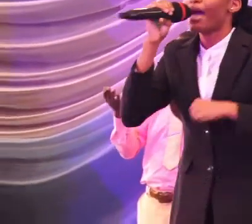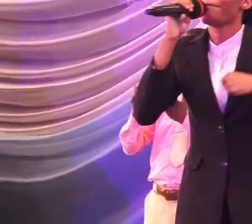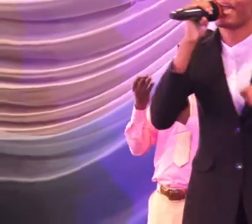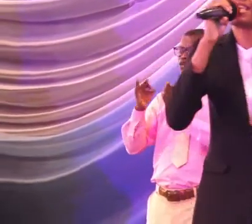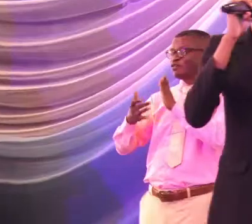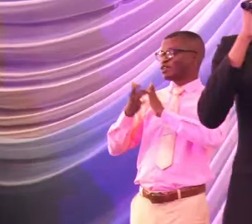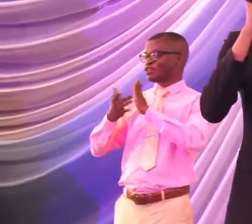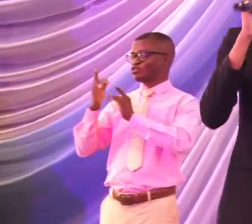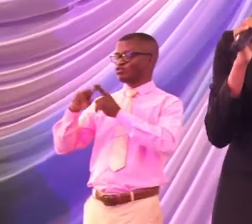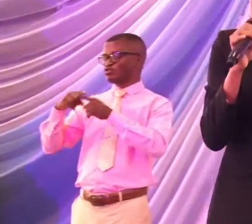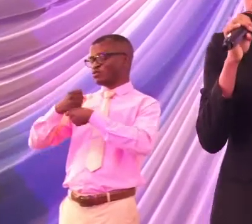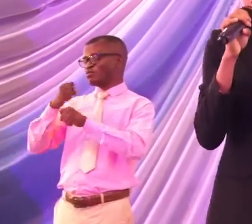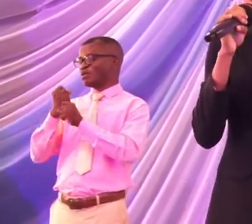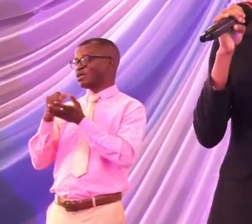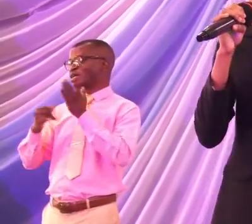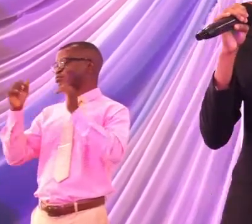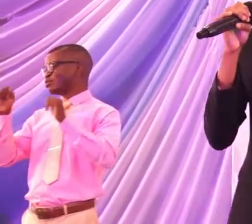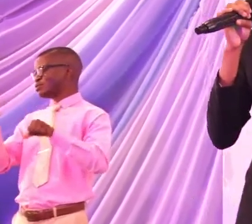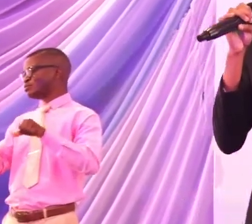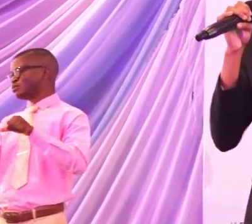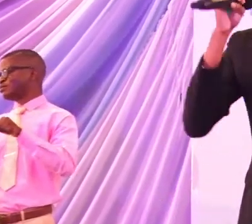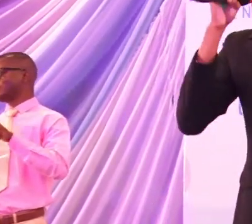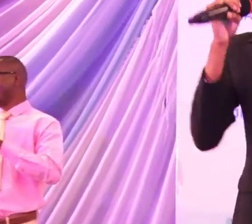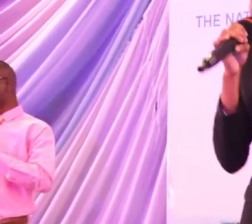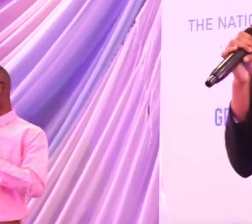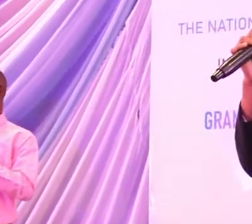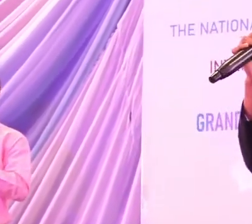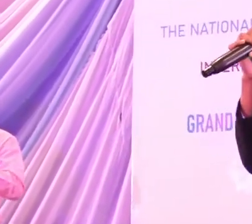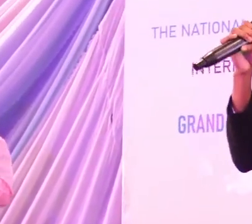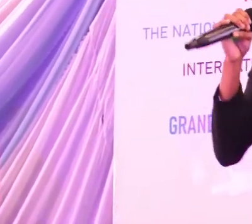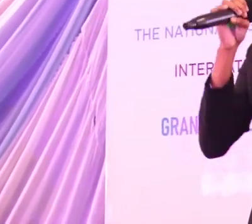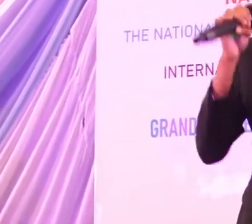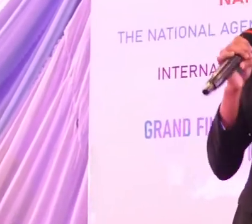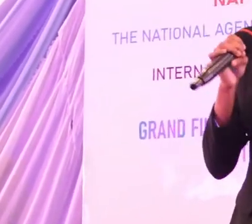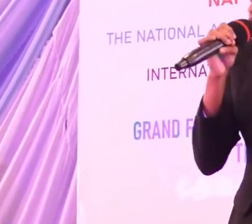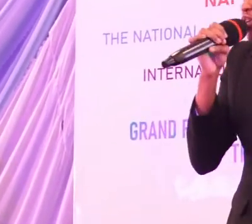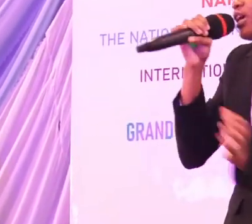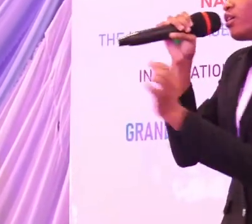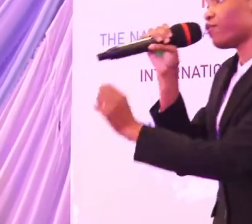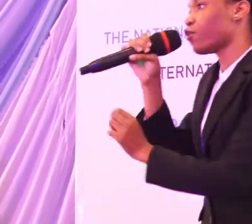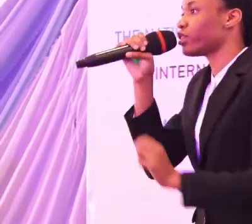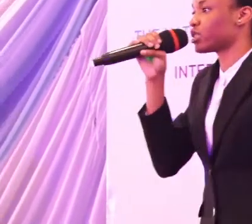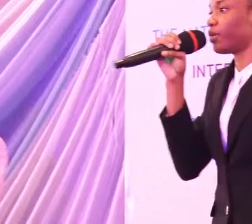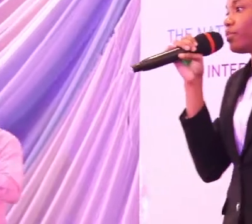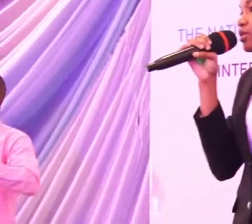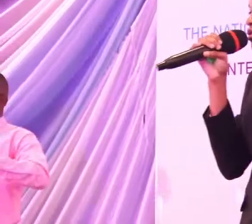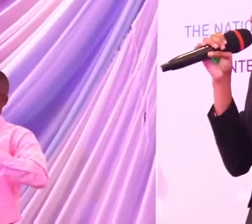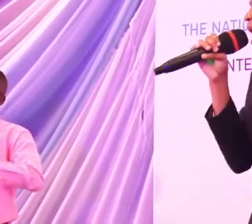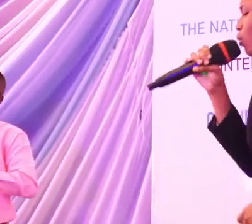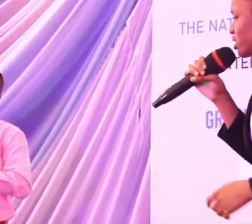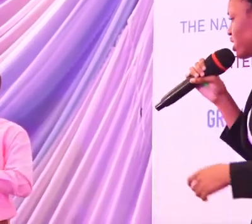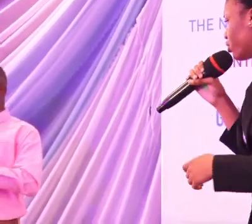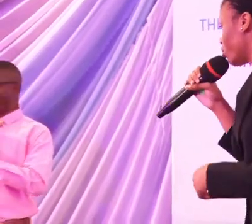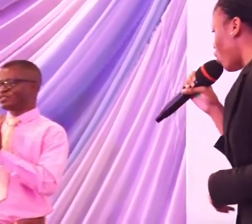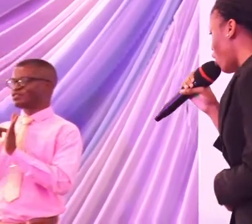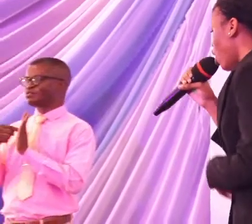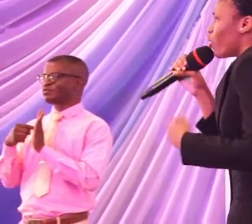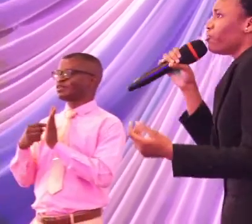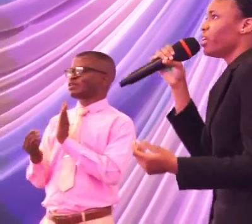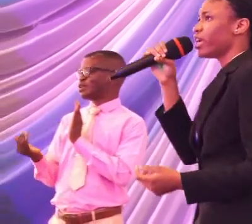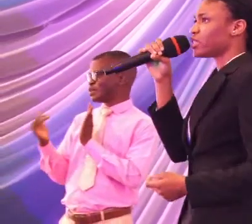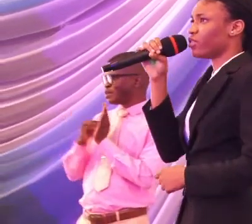tools makes it possible for encouragement of trafficking for this purpose. And what's even